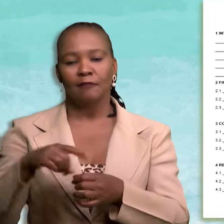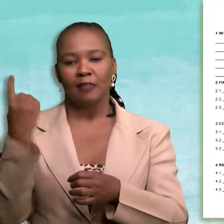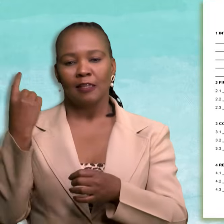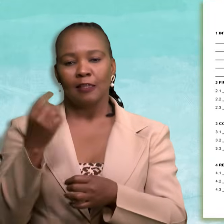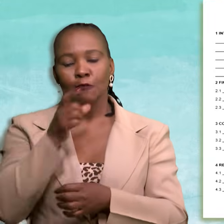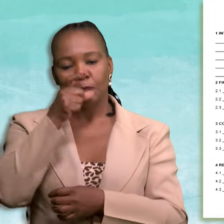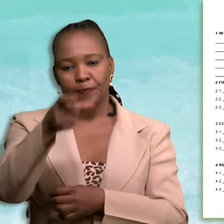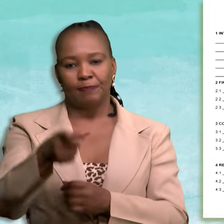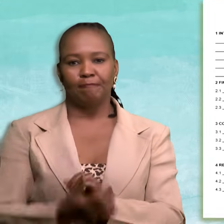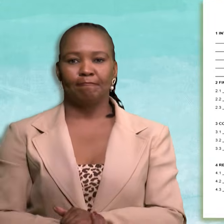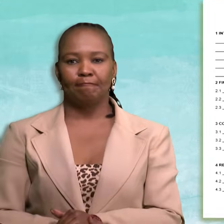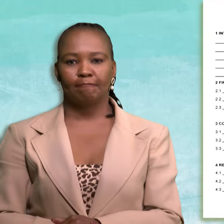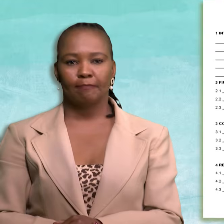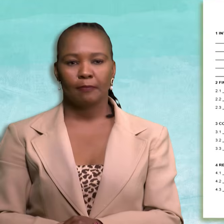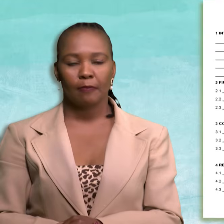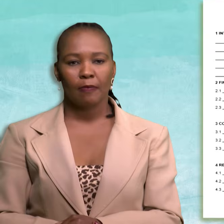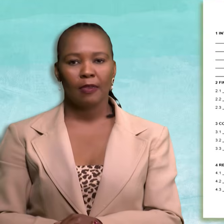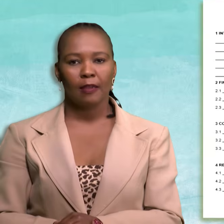first recommendation, and so on.